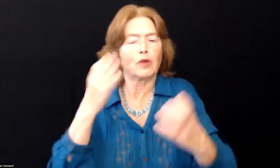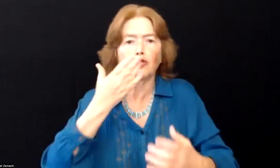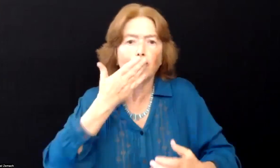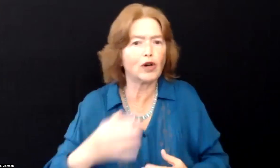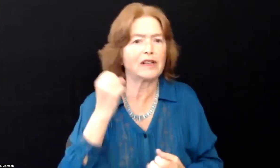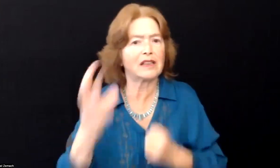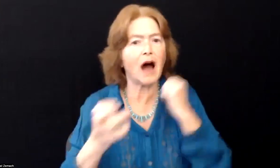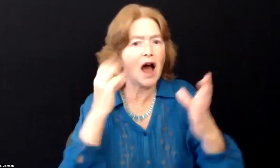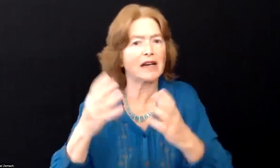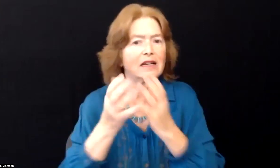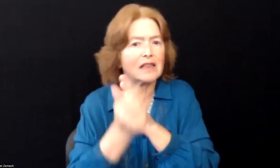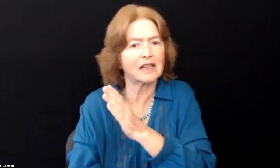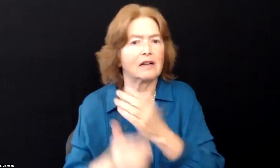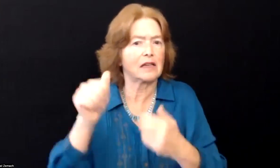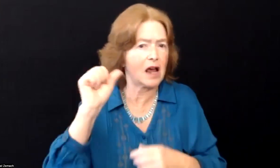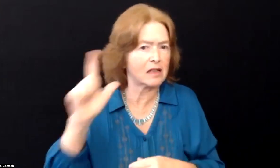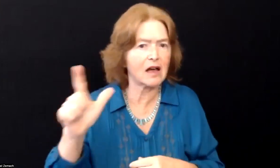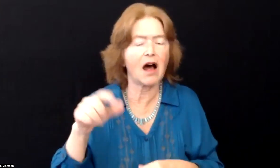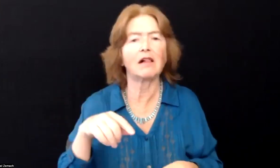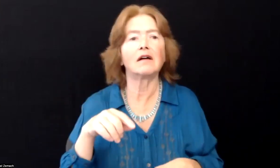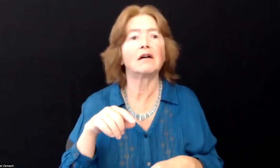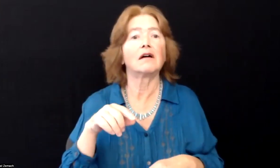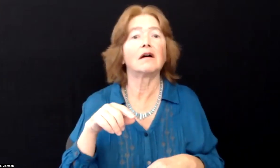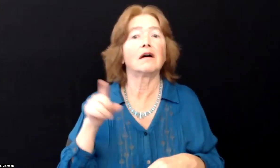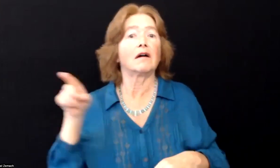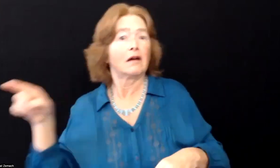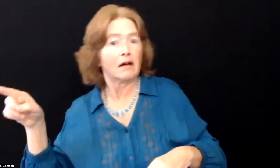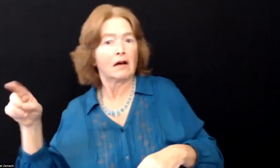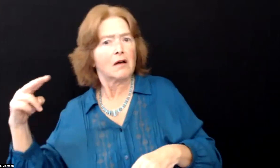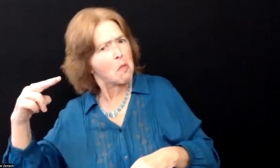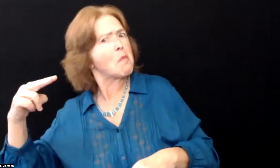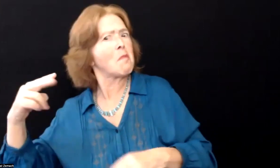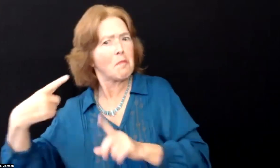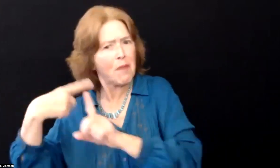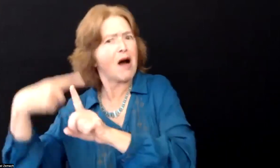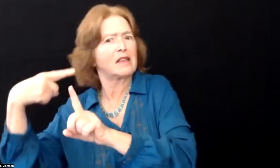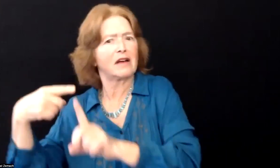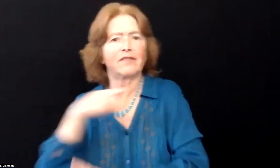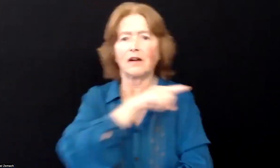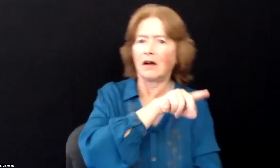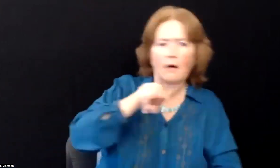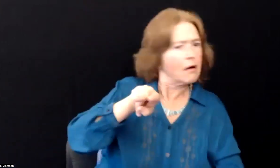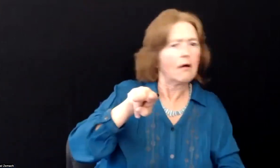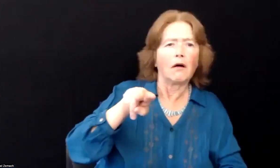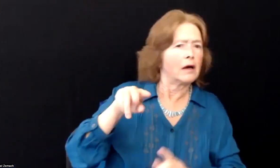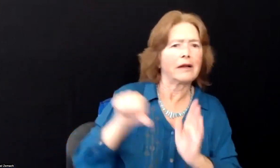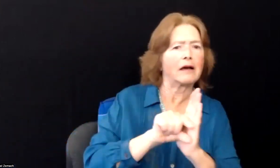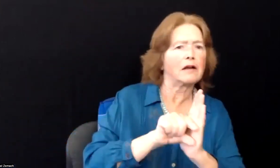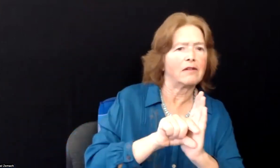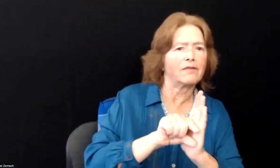really well and having strong signing skills, that's seen as a positive. Whereas